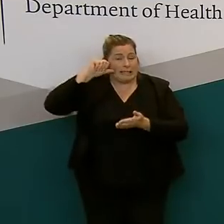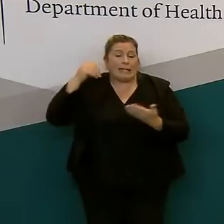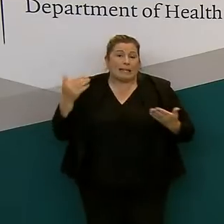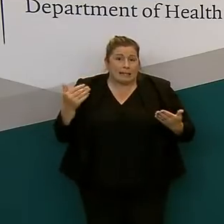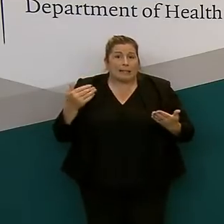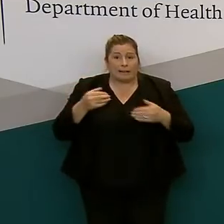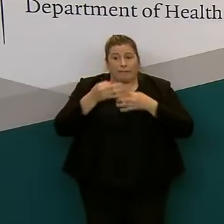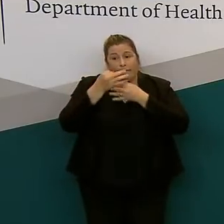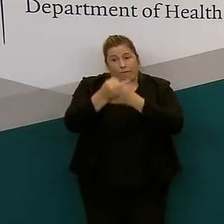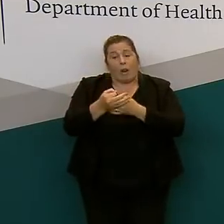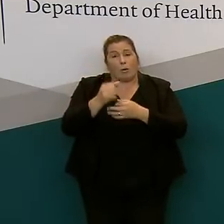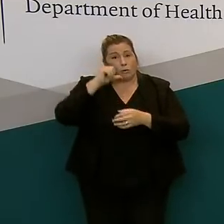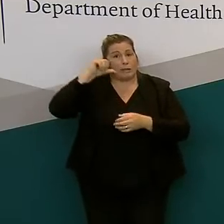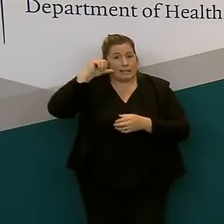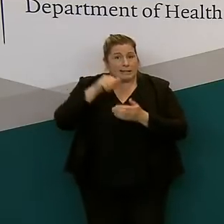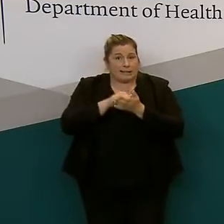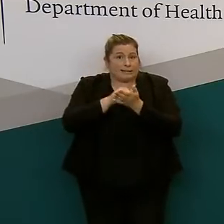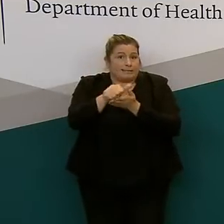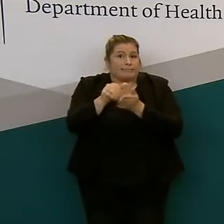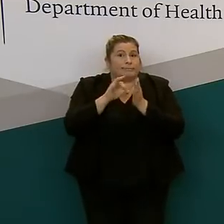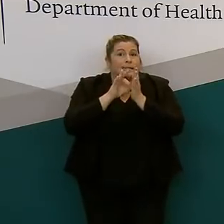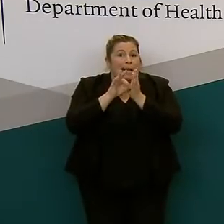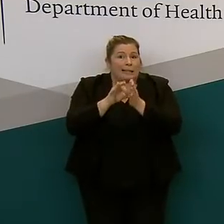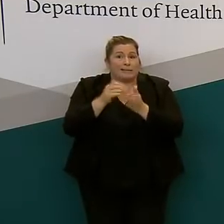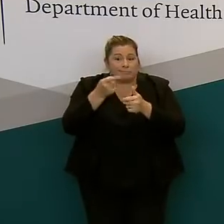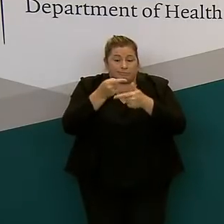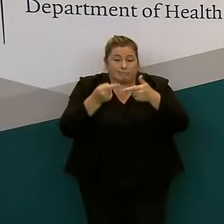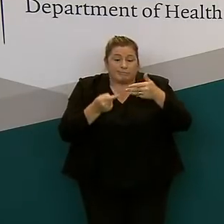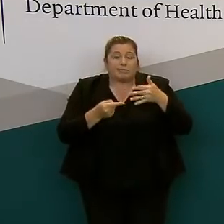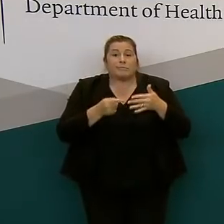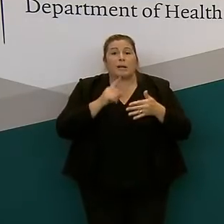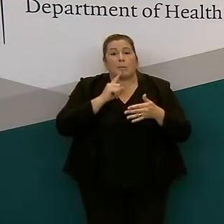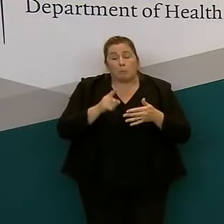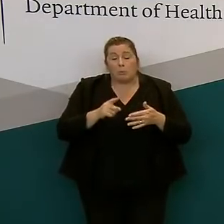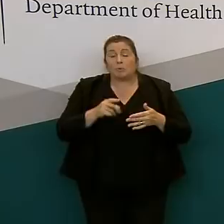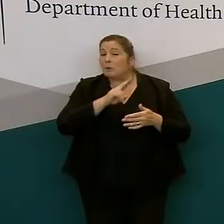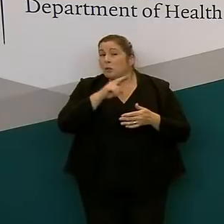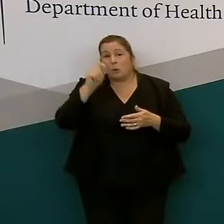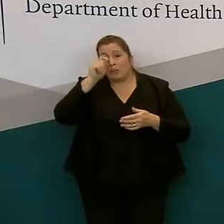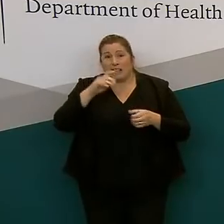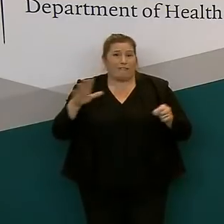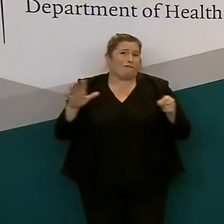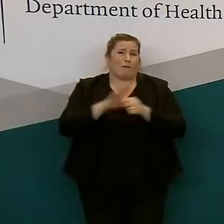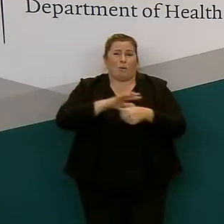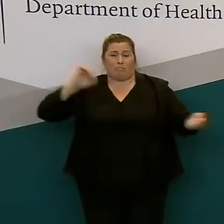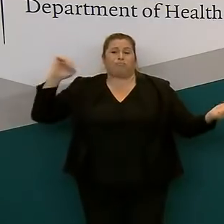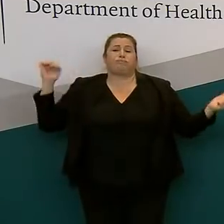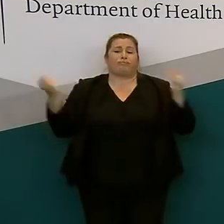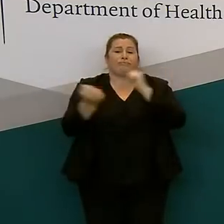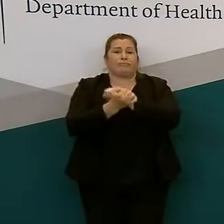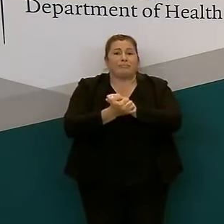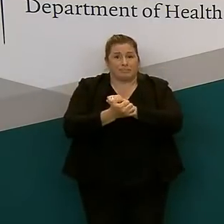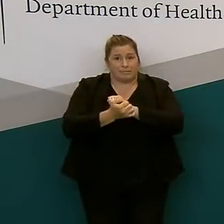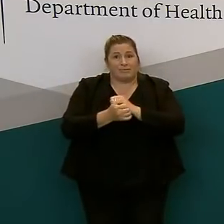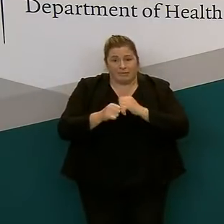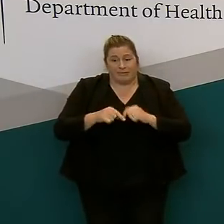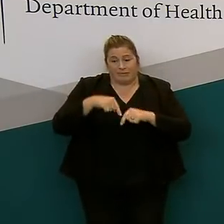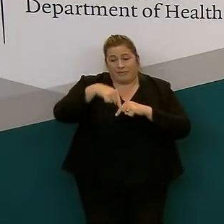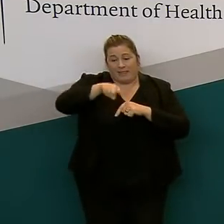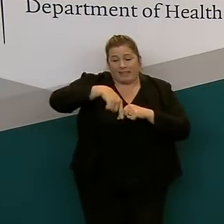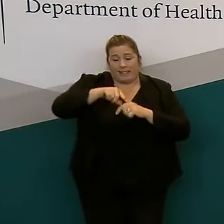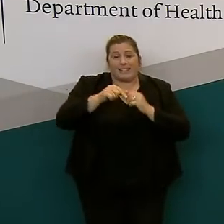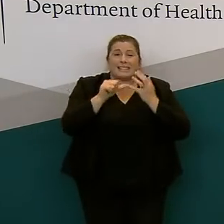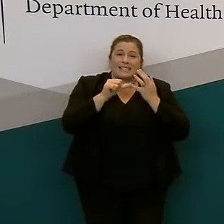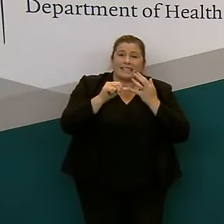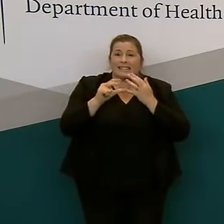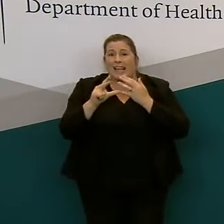would hope over time that that guidance might change, but we would not see it changing fundamentally in its essence over the coming